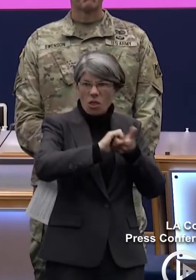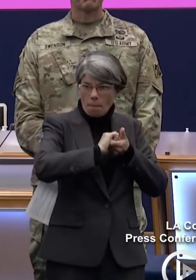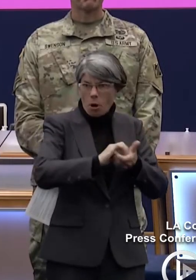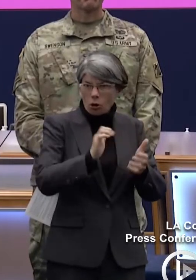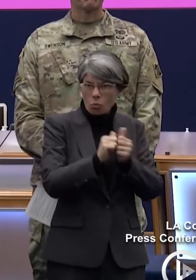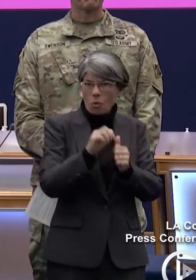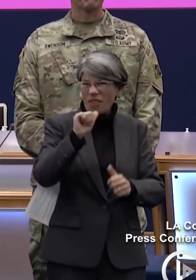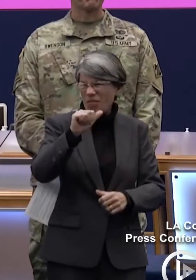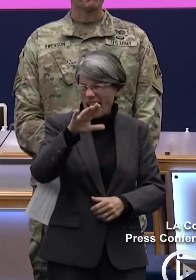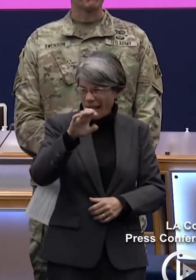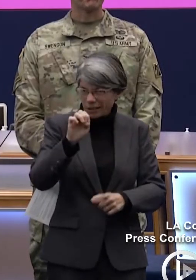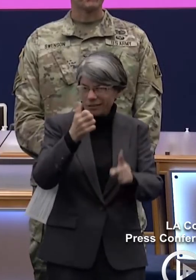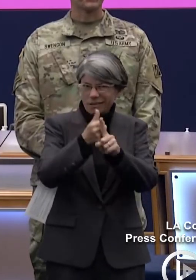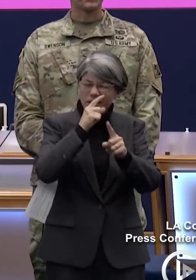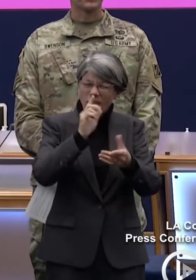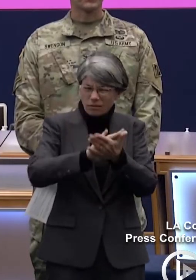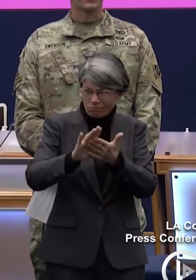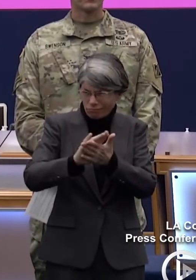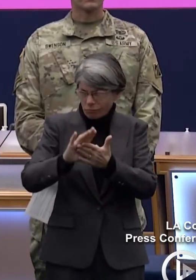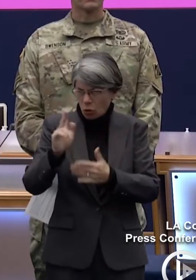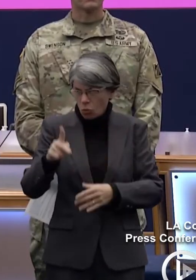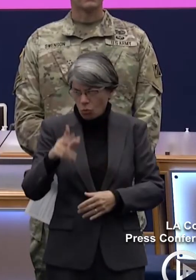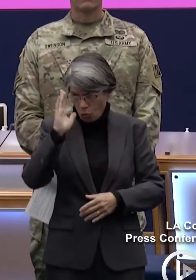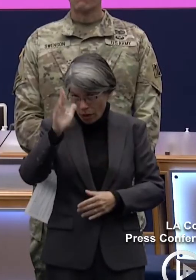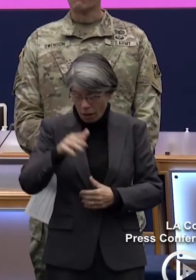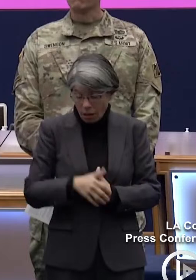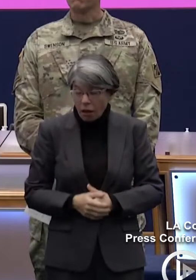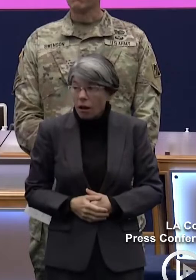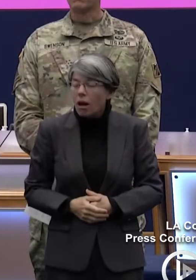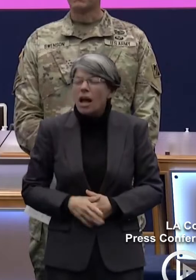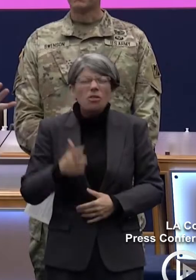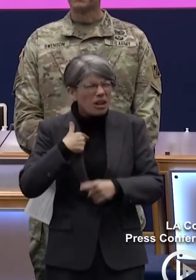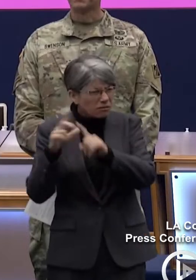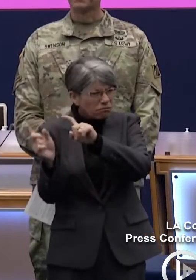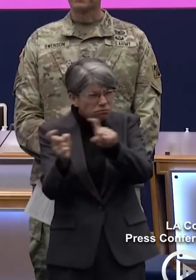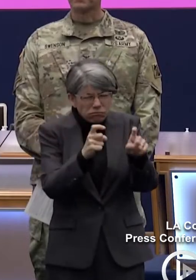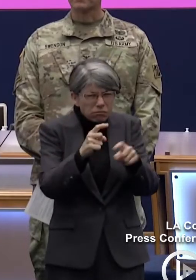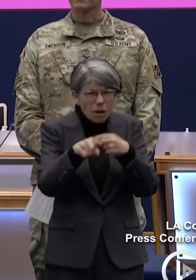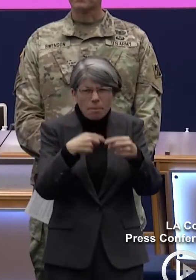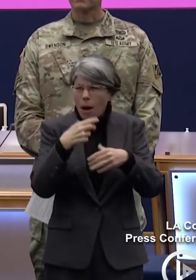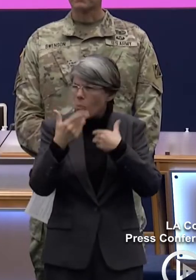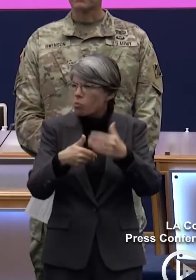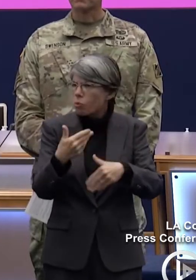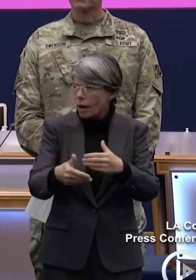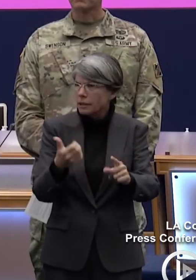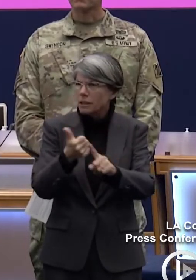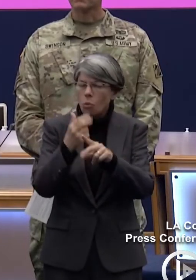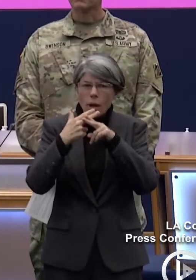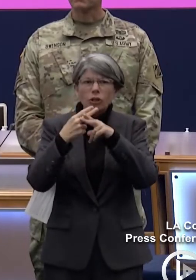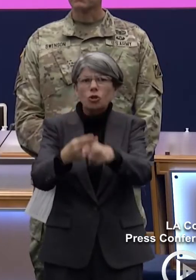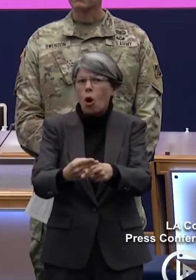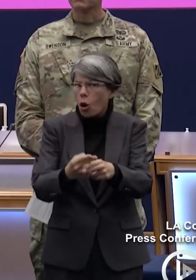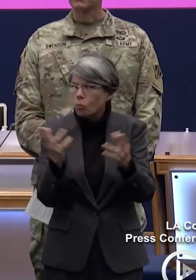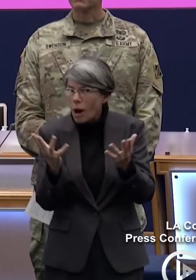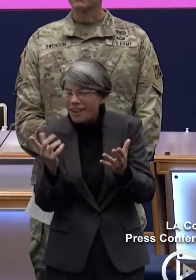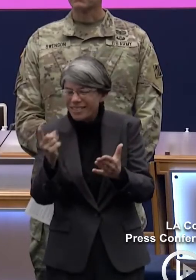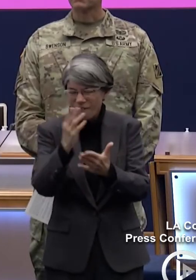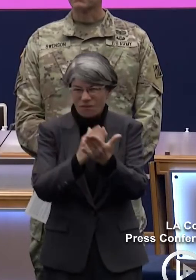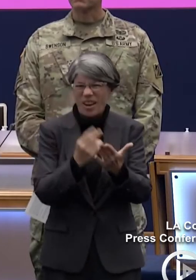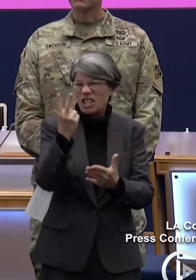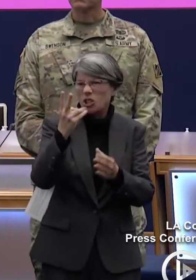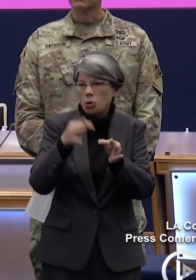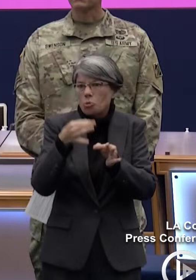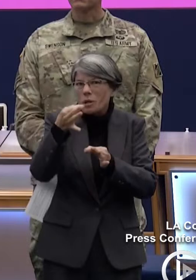Engineers. I know that there is some question about this part of the process, which has been called Phase 2